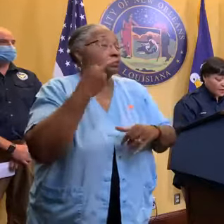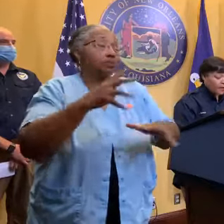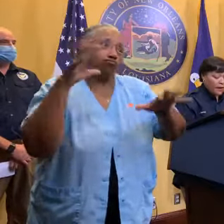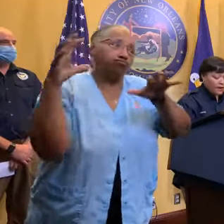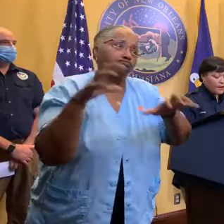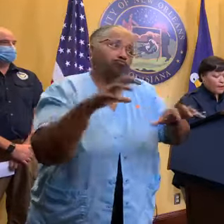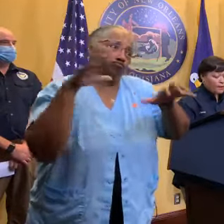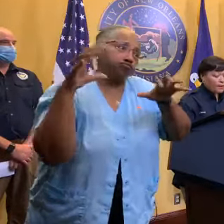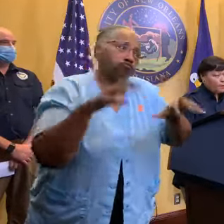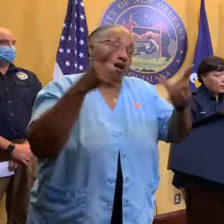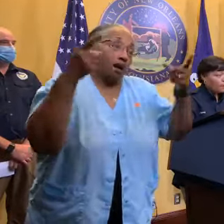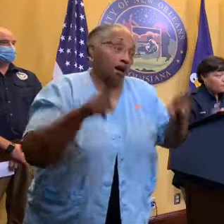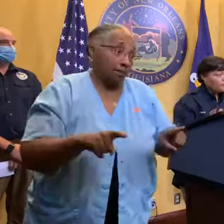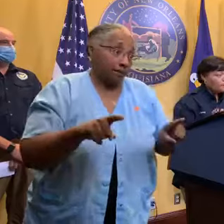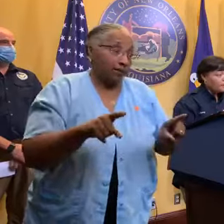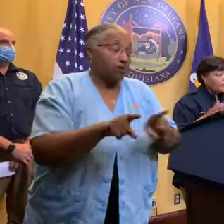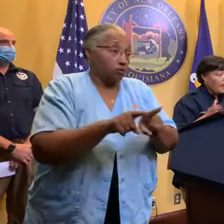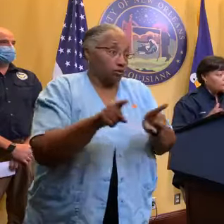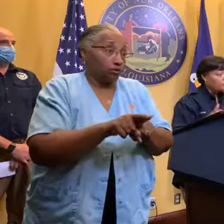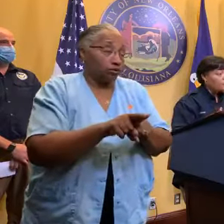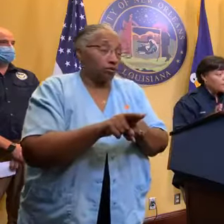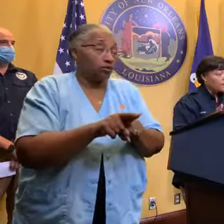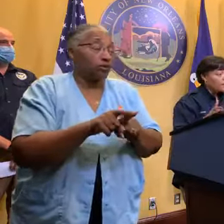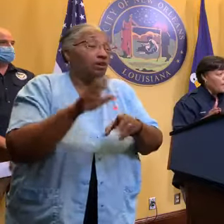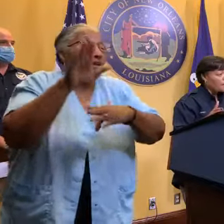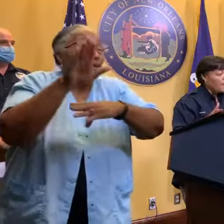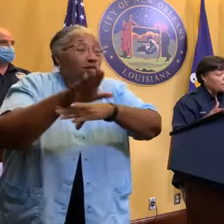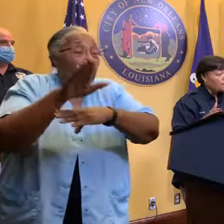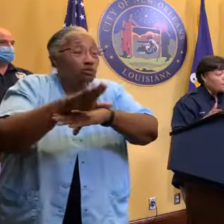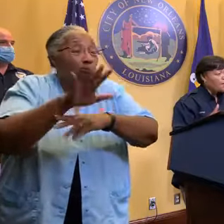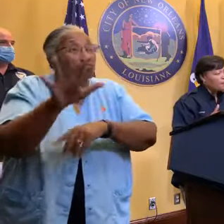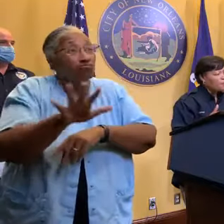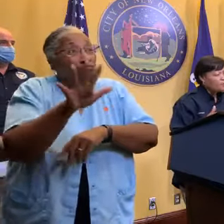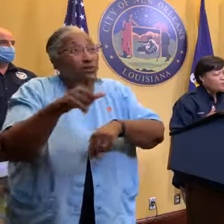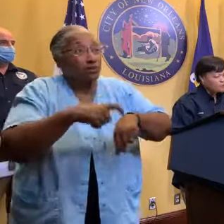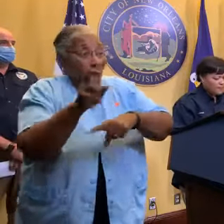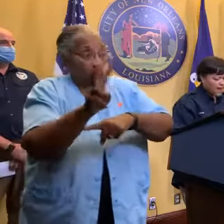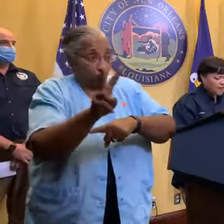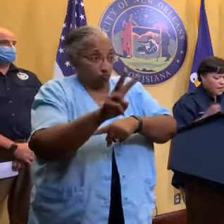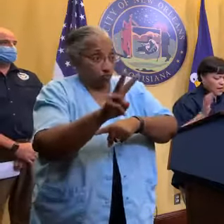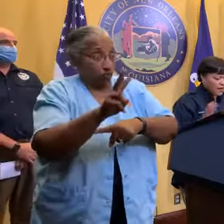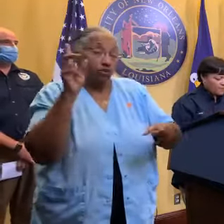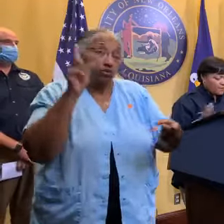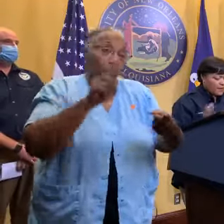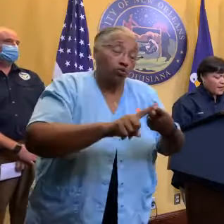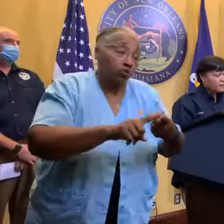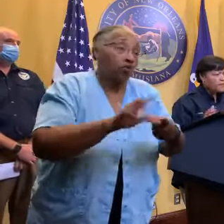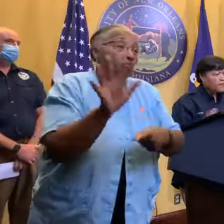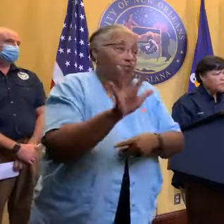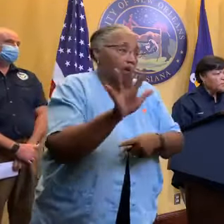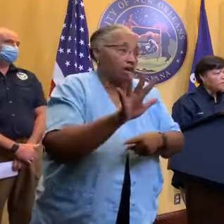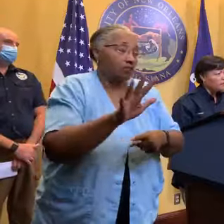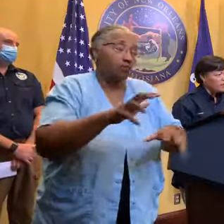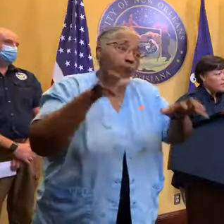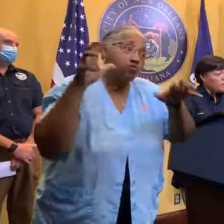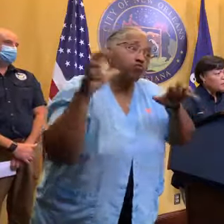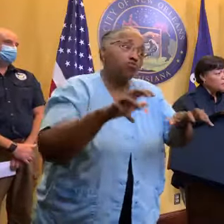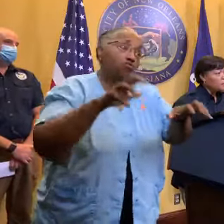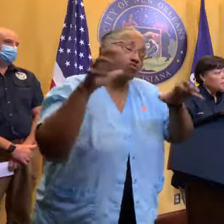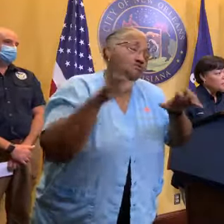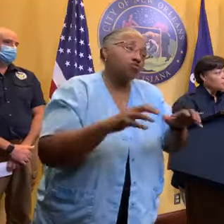rains, and earlier this in the afternoon, again around that 2 p.m., but moving into 5. Heavy rains continues